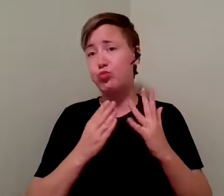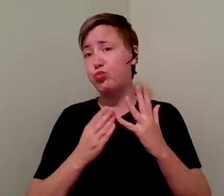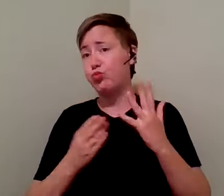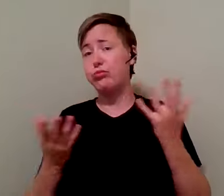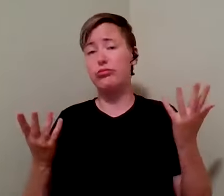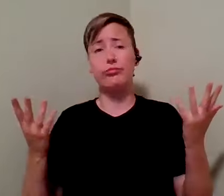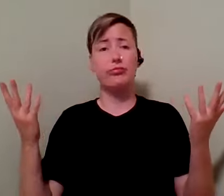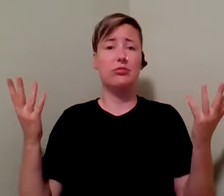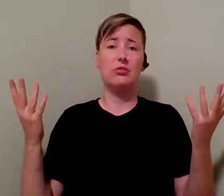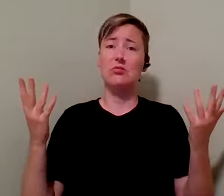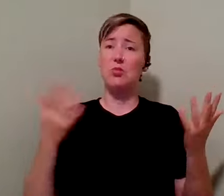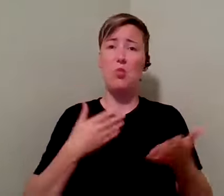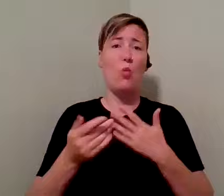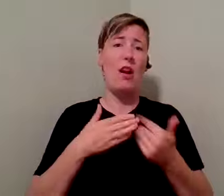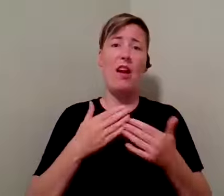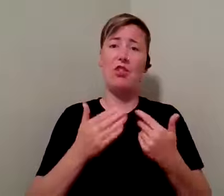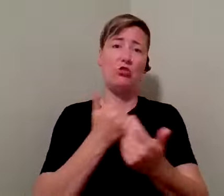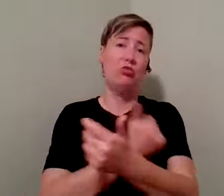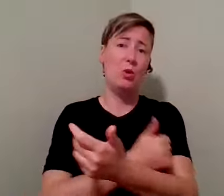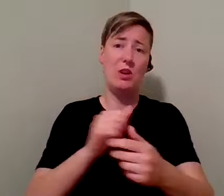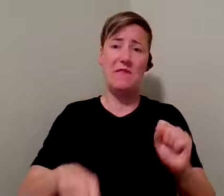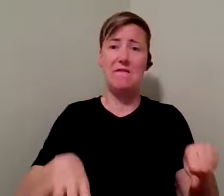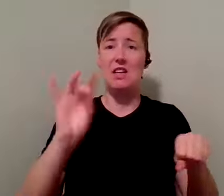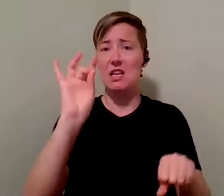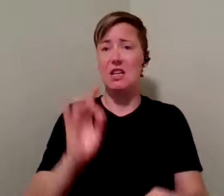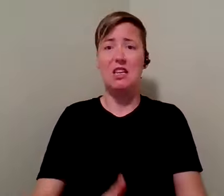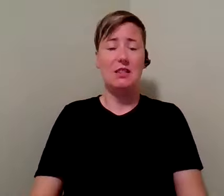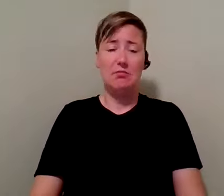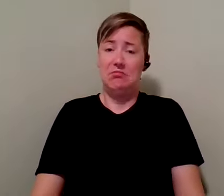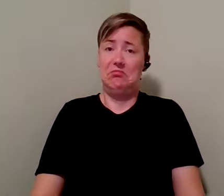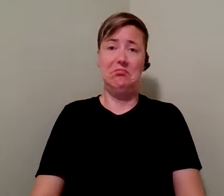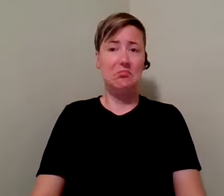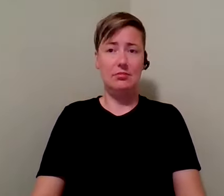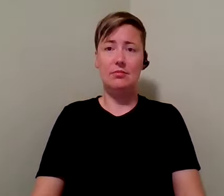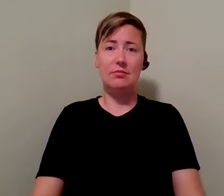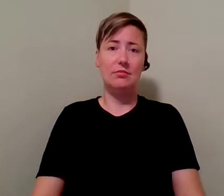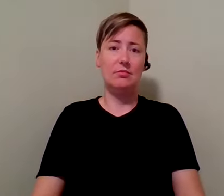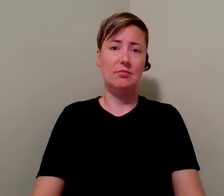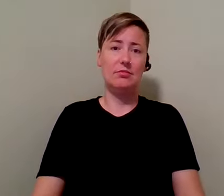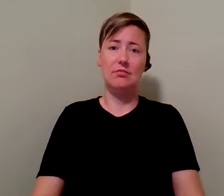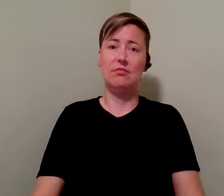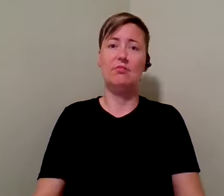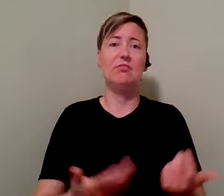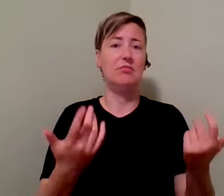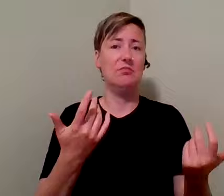we would take whatever we could grab our hands on, whatever, liquid, powder, whatever, it didn't